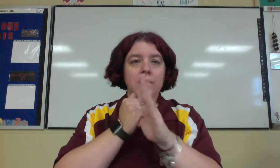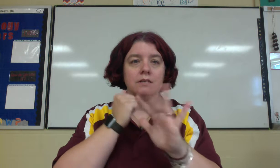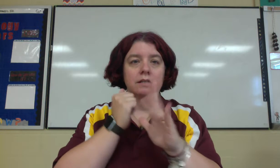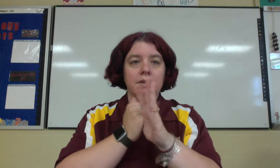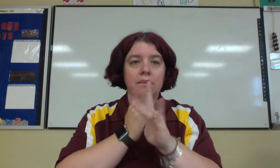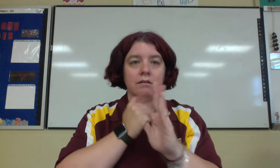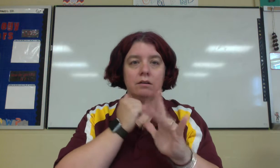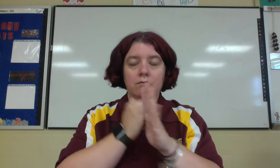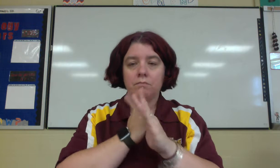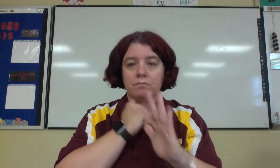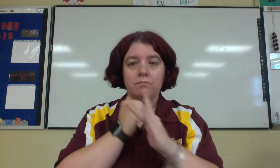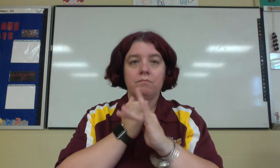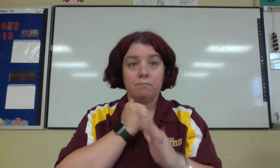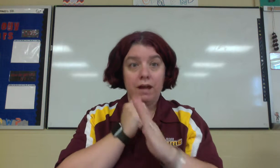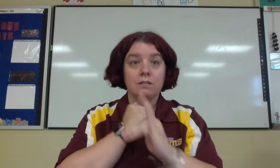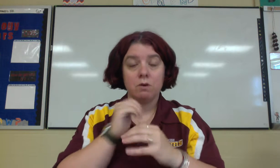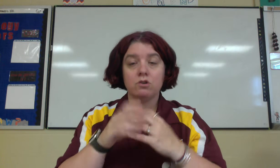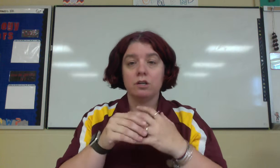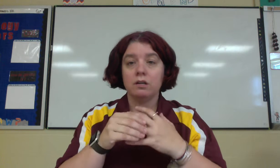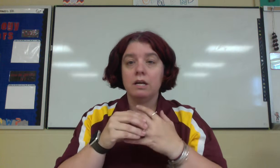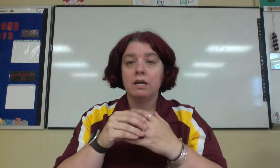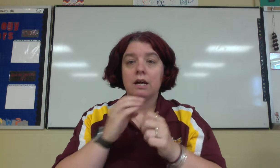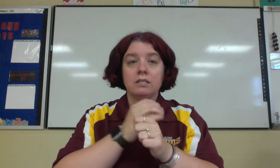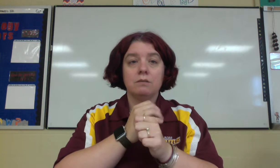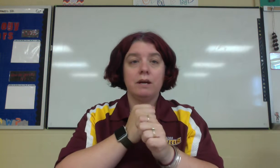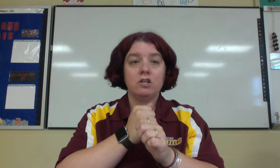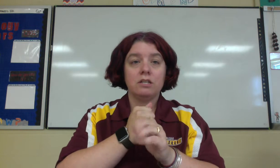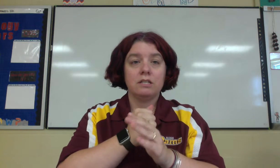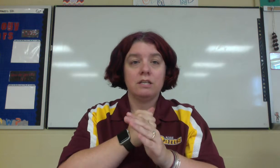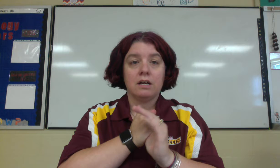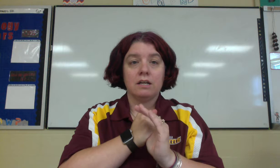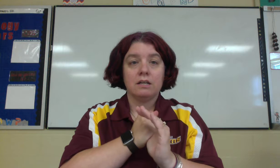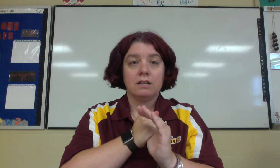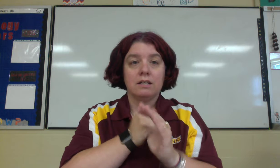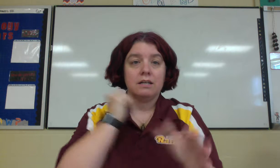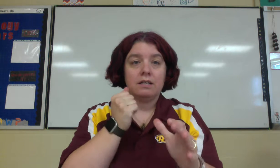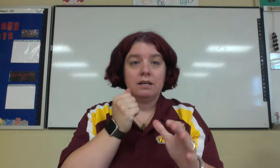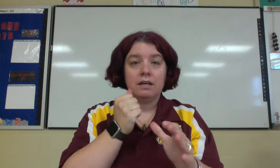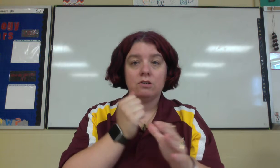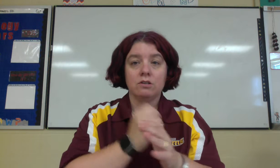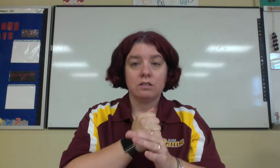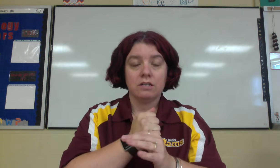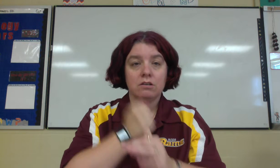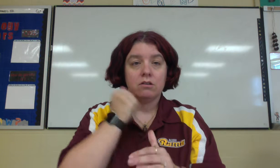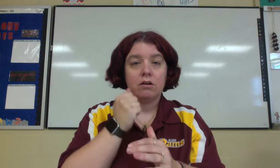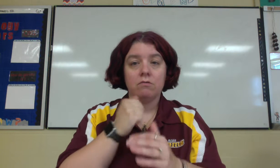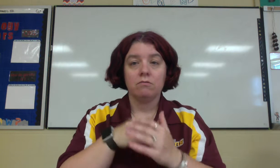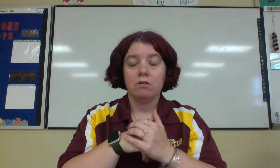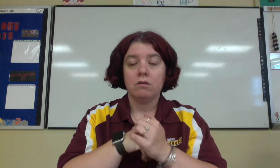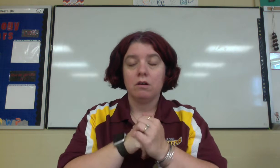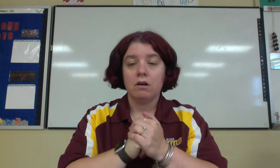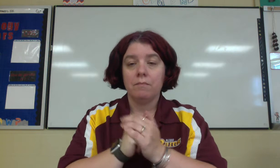constantly you know fast motion constipation it's stuck so it just takes a little heart a